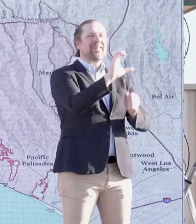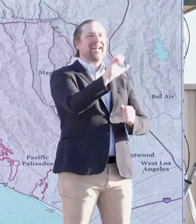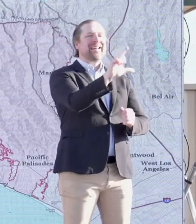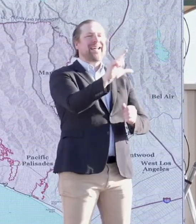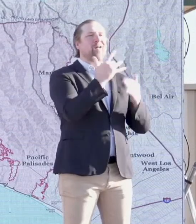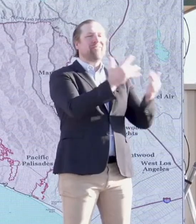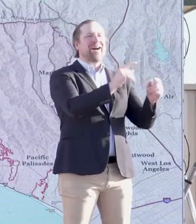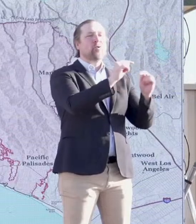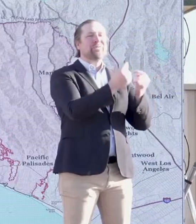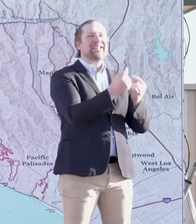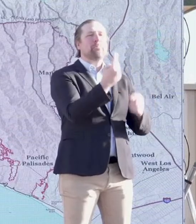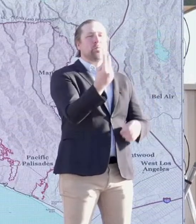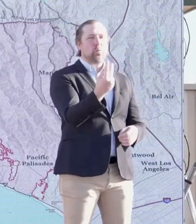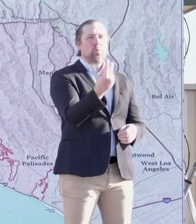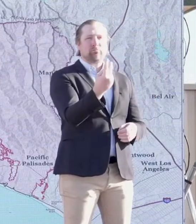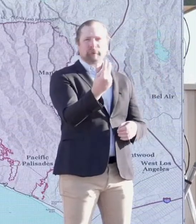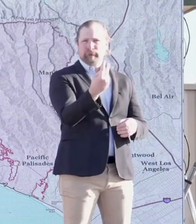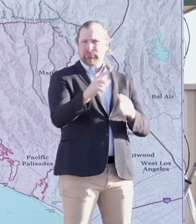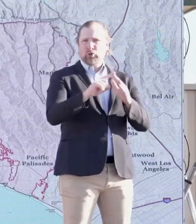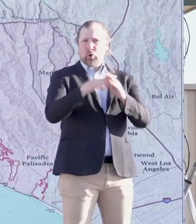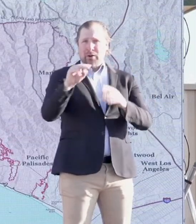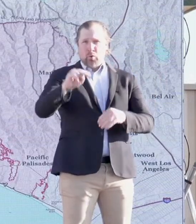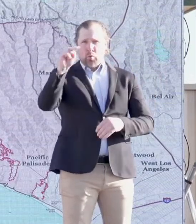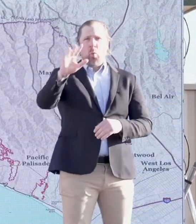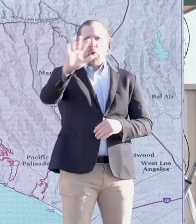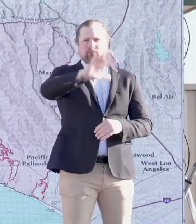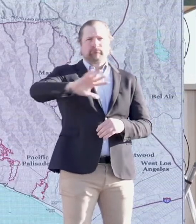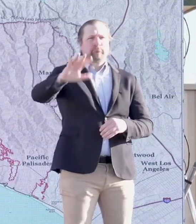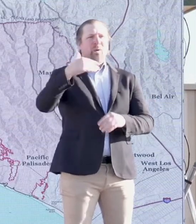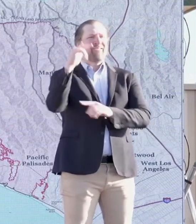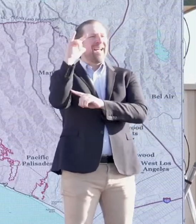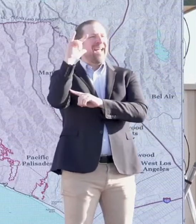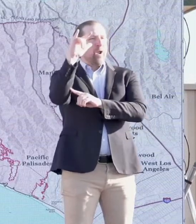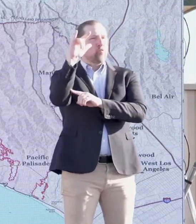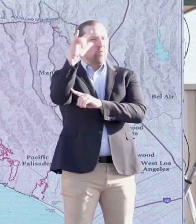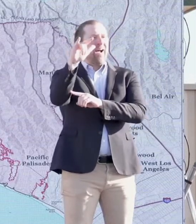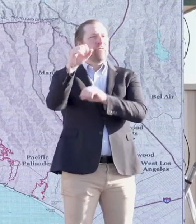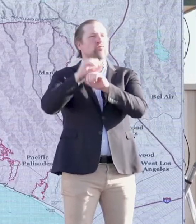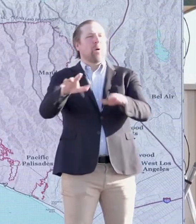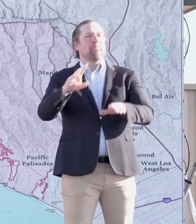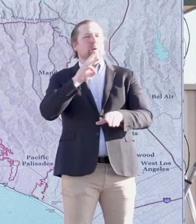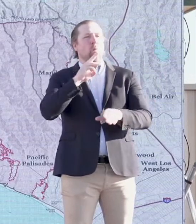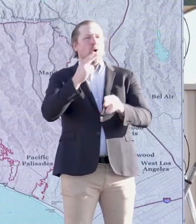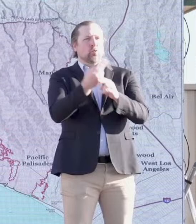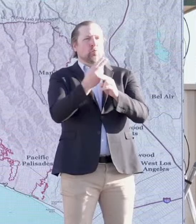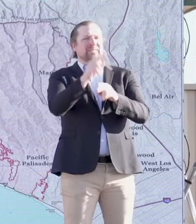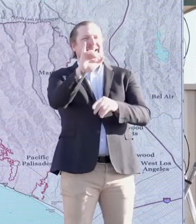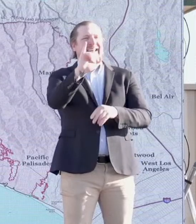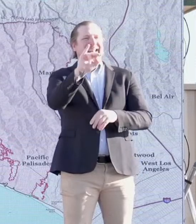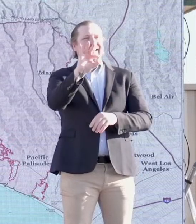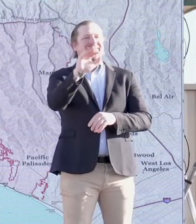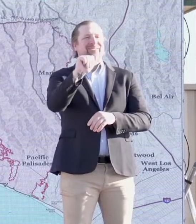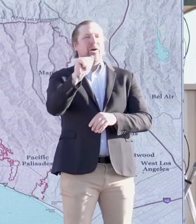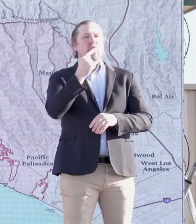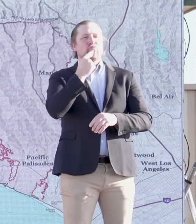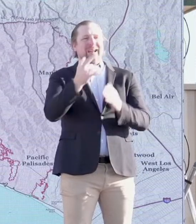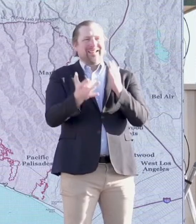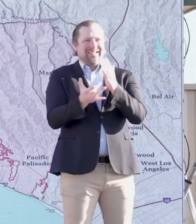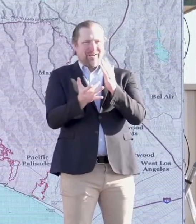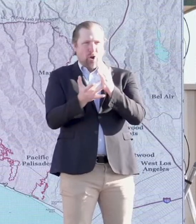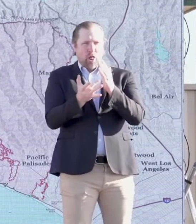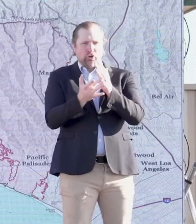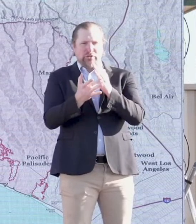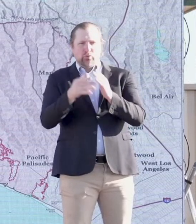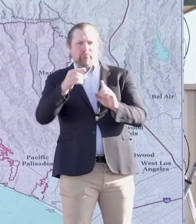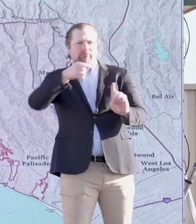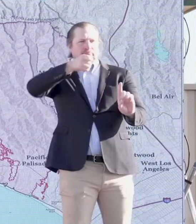2. Starting up on the north side, we still have aircraft up in the air, and they're using infrared technology to pinpoint isolated heat sources out there